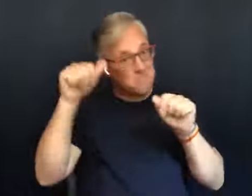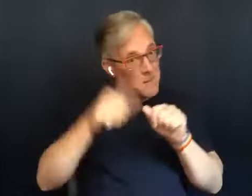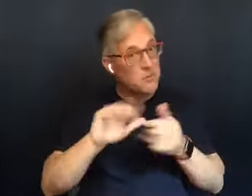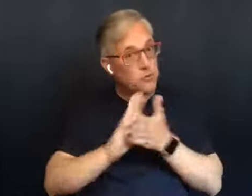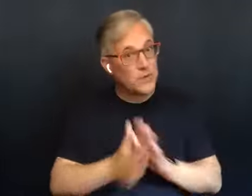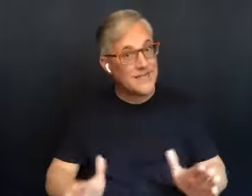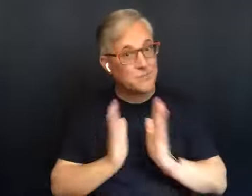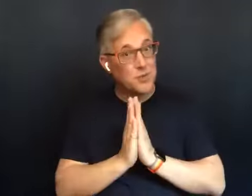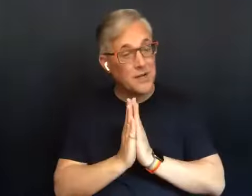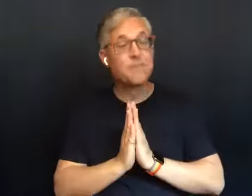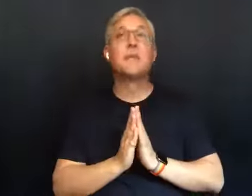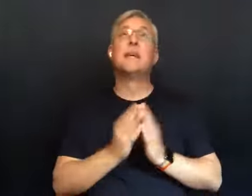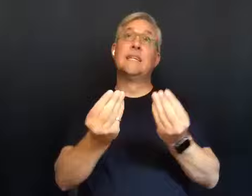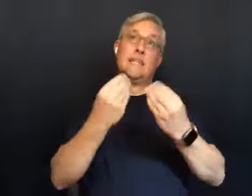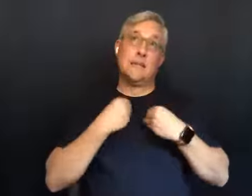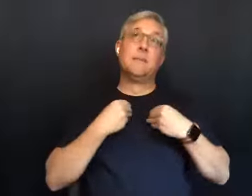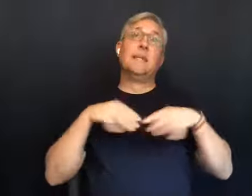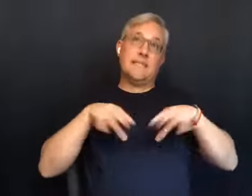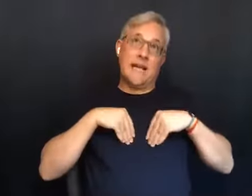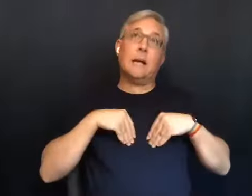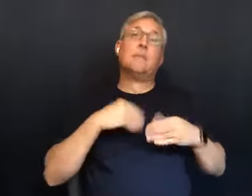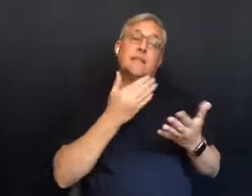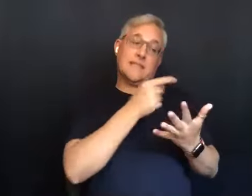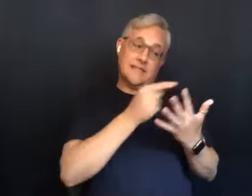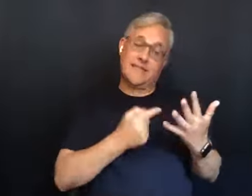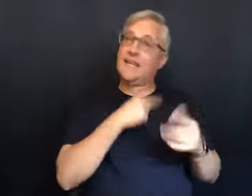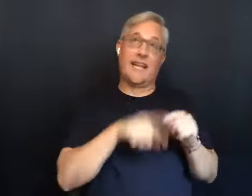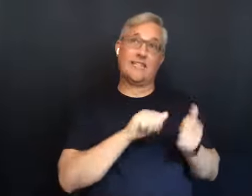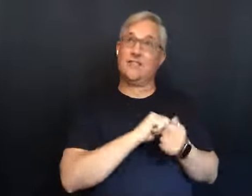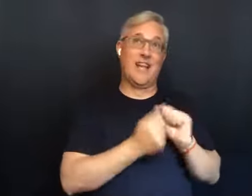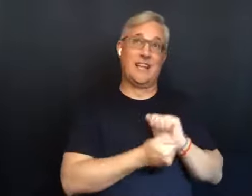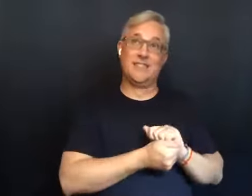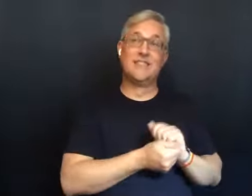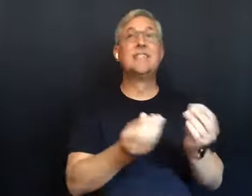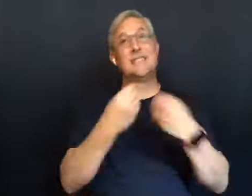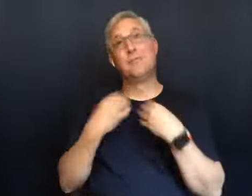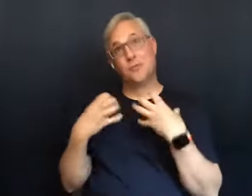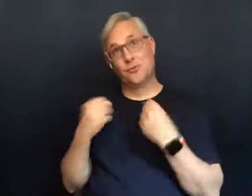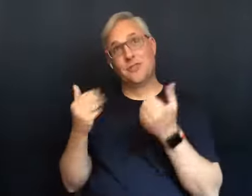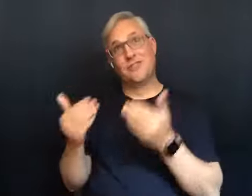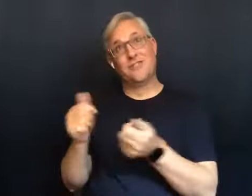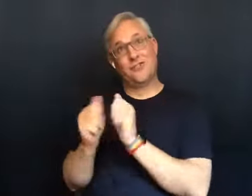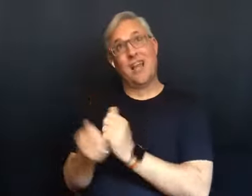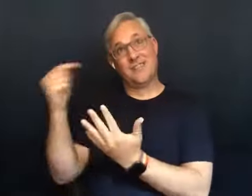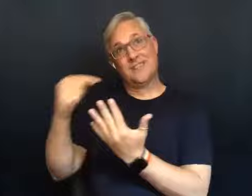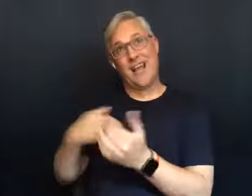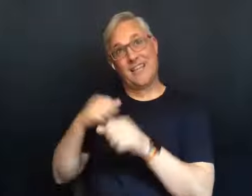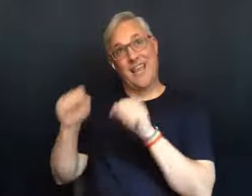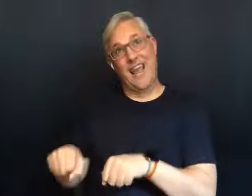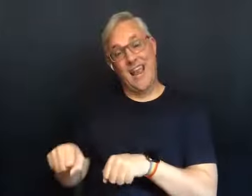care. I've seen both. I have to accept the things I cannot change. I have to have the courage to change the things I can. And what I think I can change